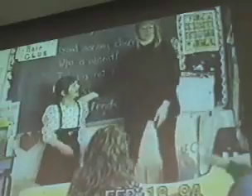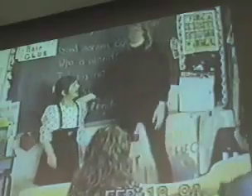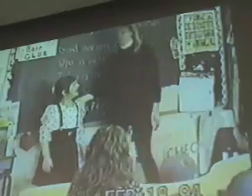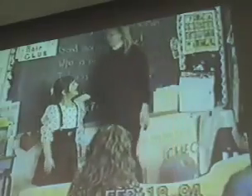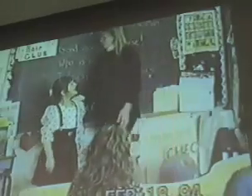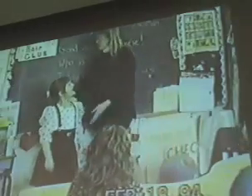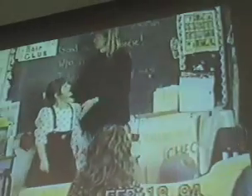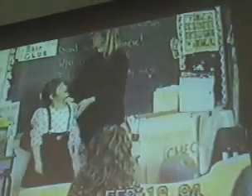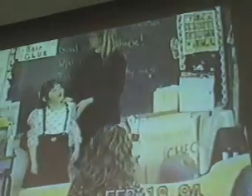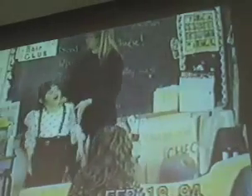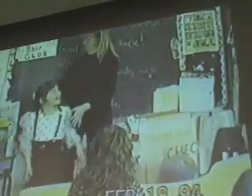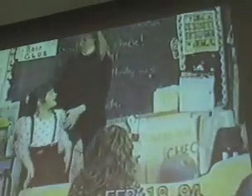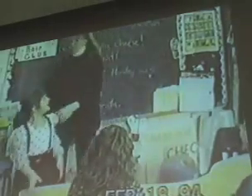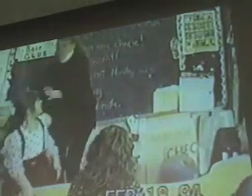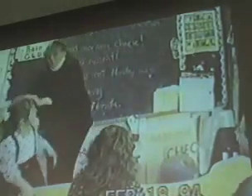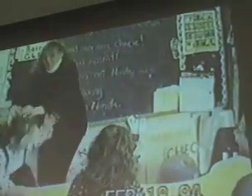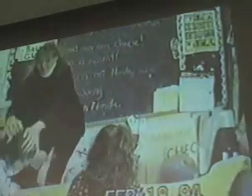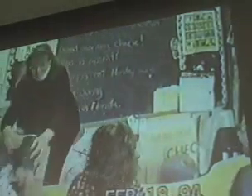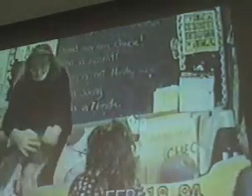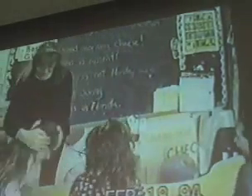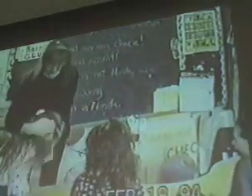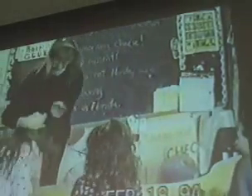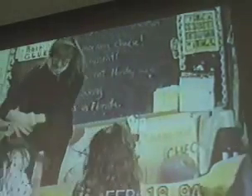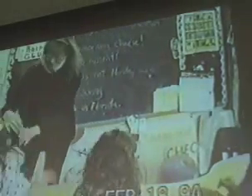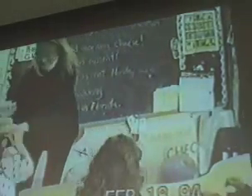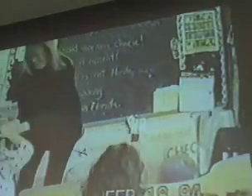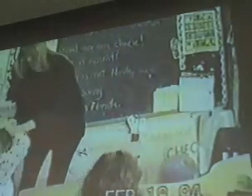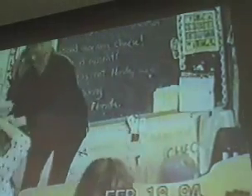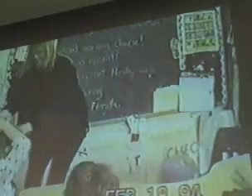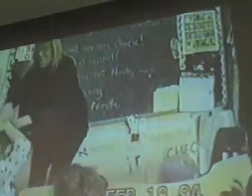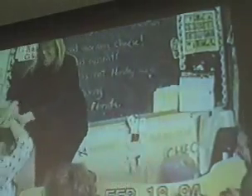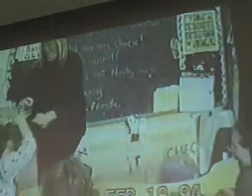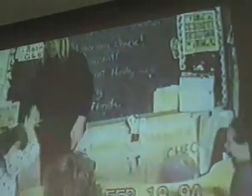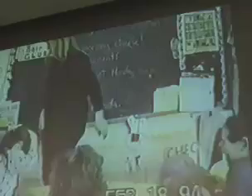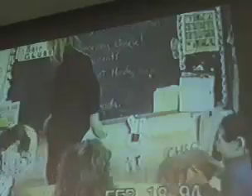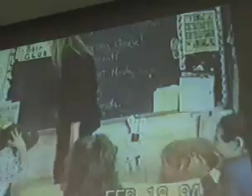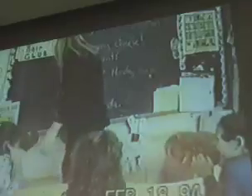good. Okay, good job. Yeah, okay.